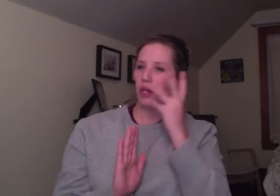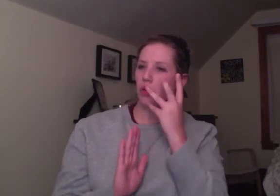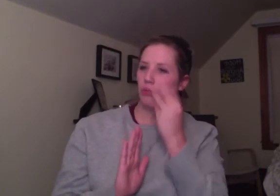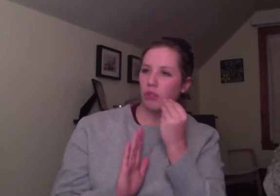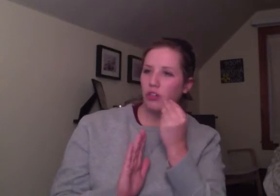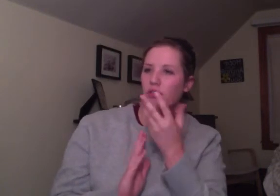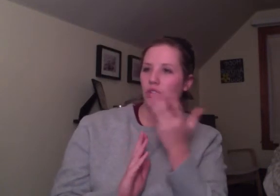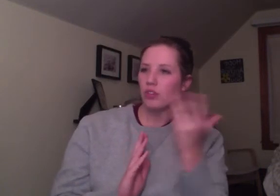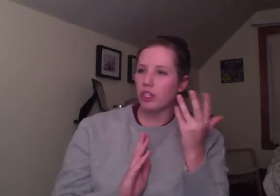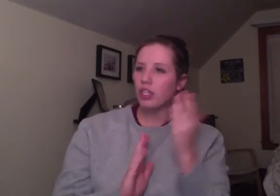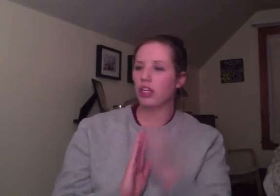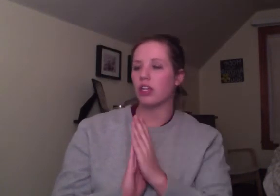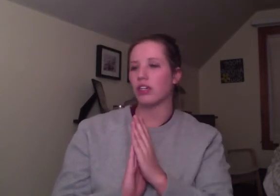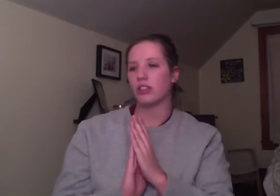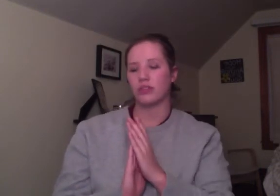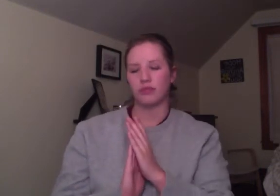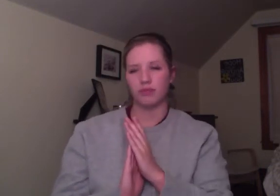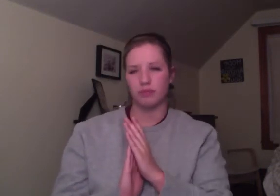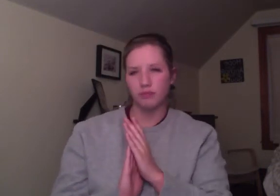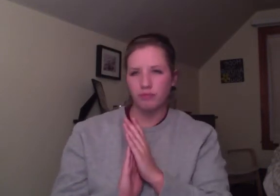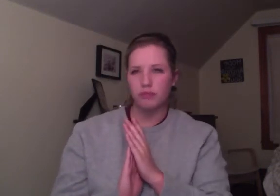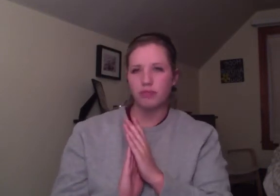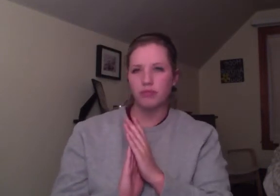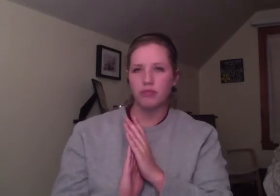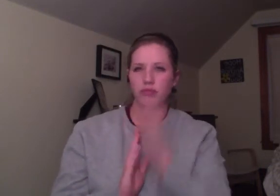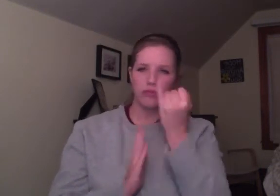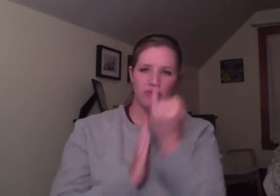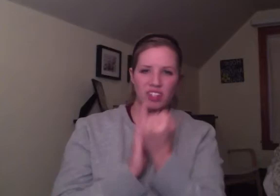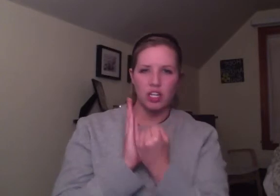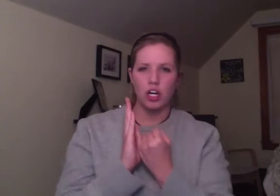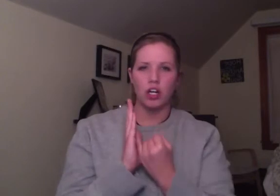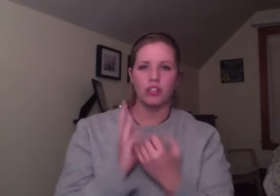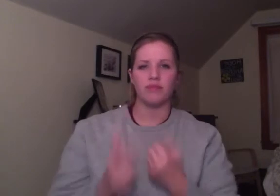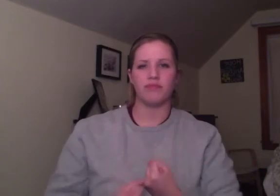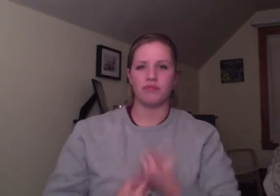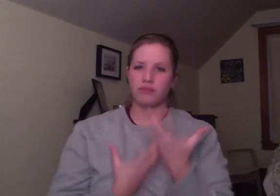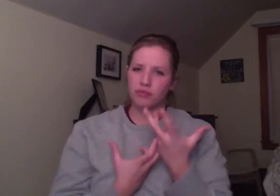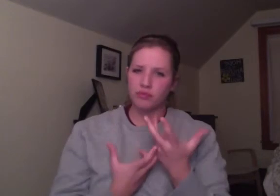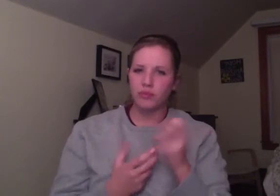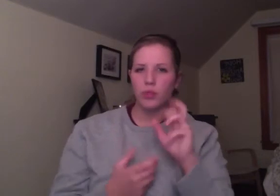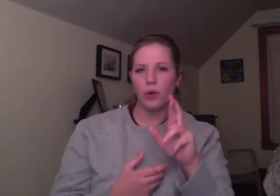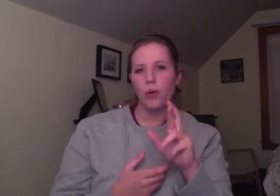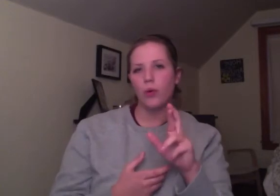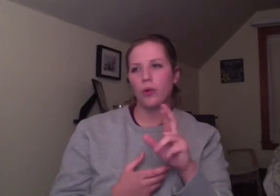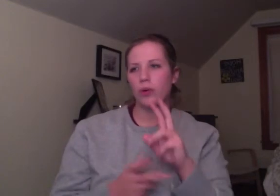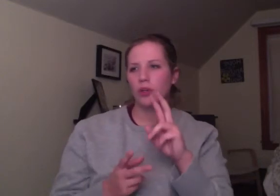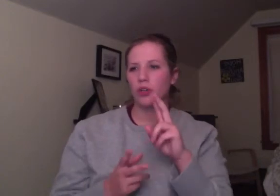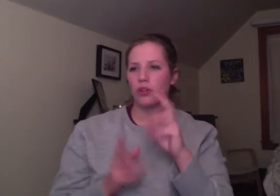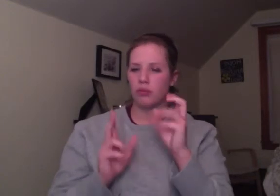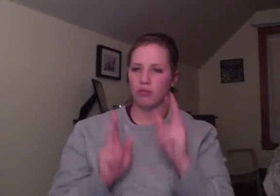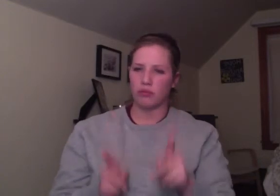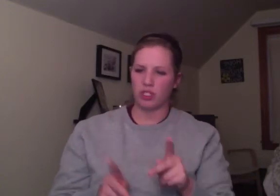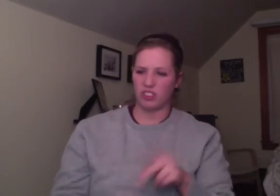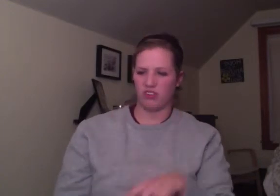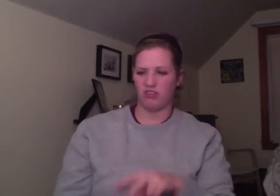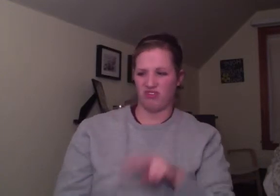of, you know, an artistic expression, or there'll be a person who comes up and they're disgusted by it and they don't like it